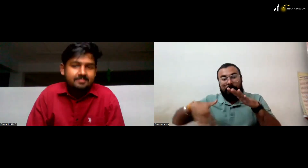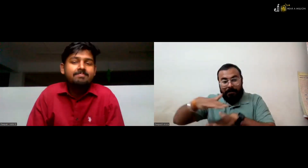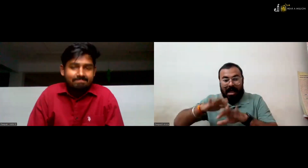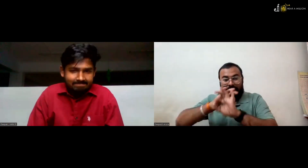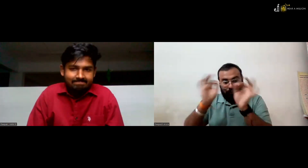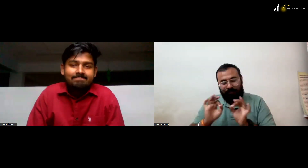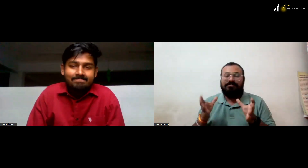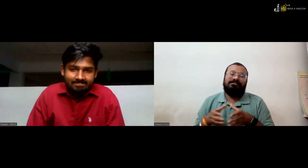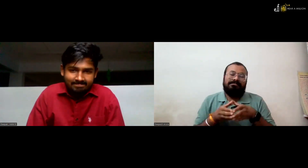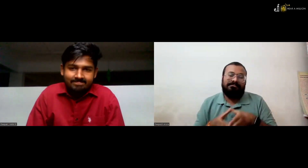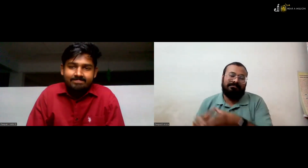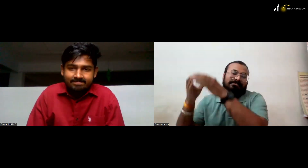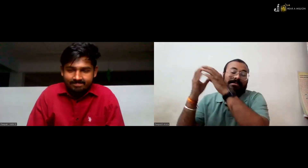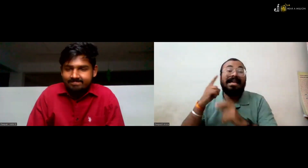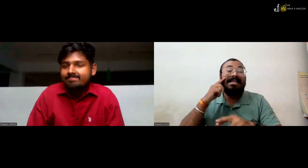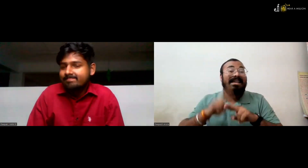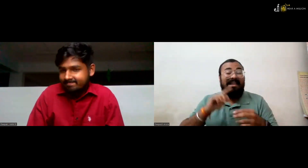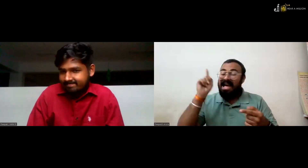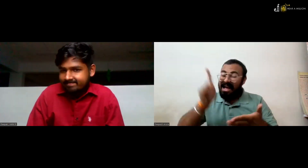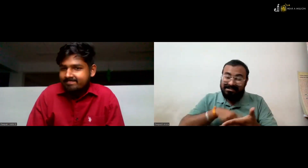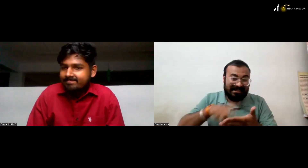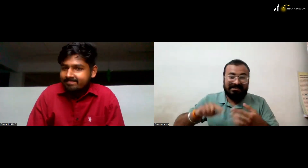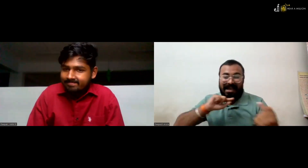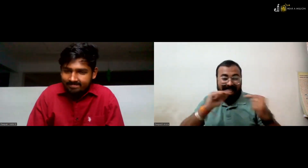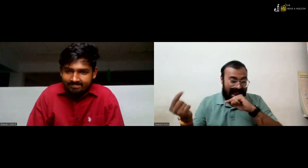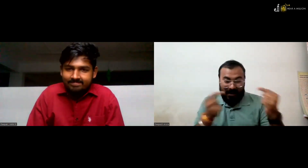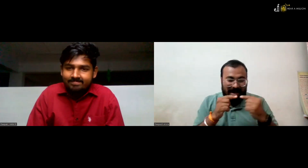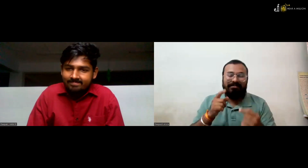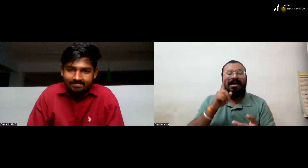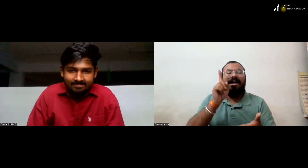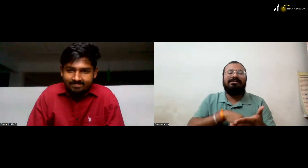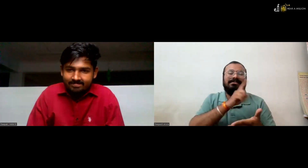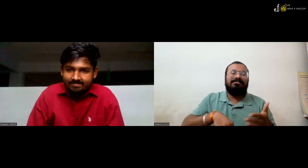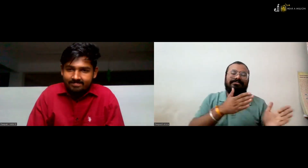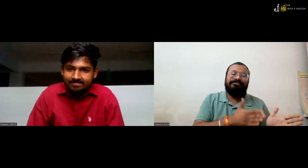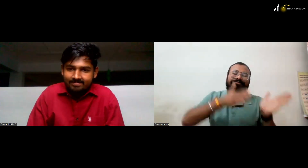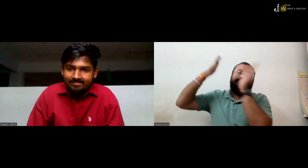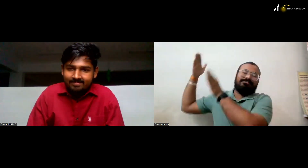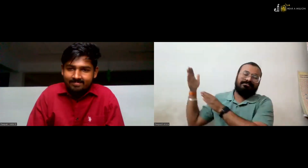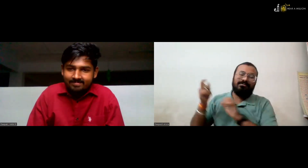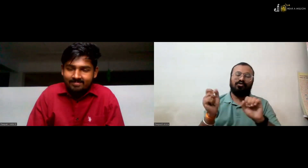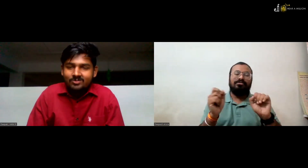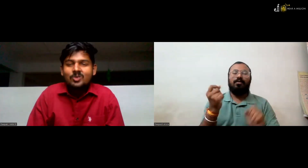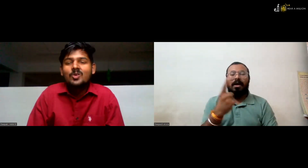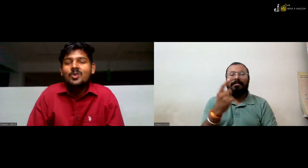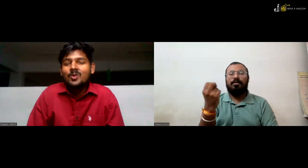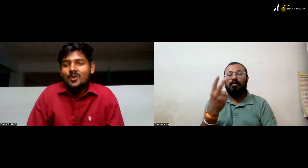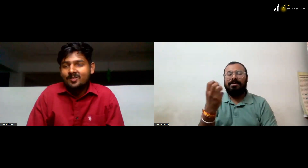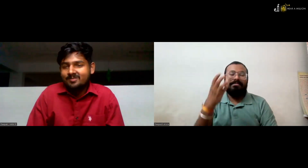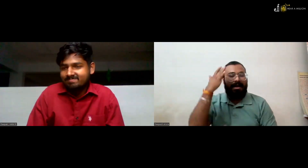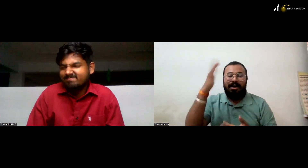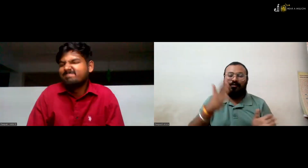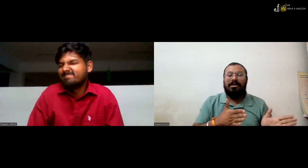not be benefited much. So this is how we were having some discussions, and there were kind of arguments, some